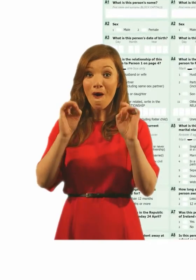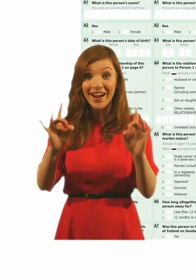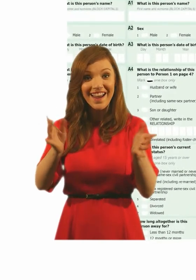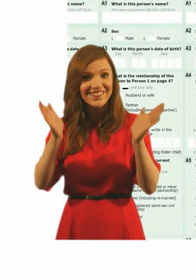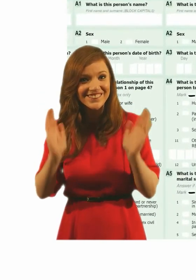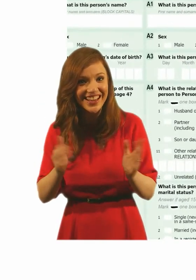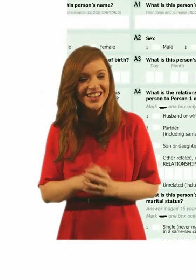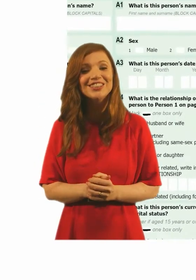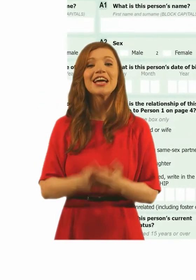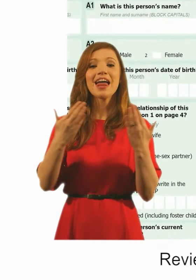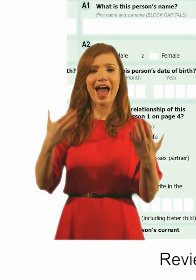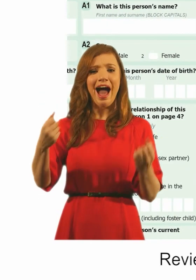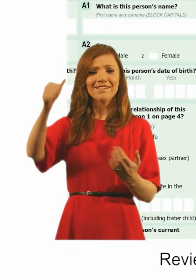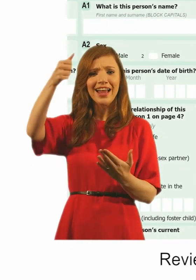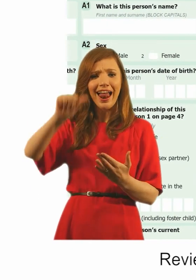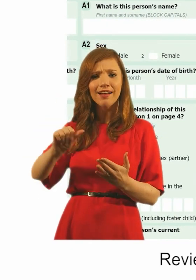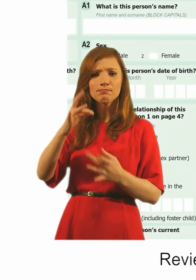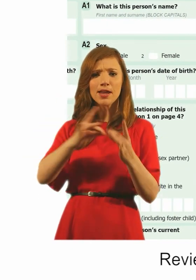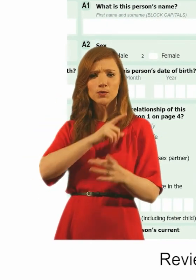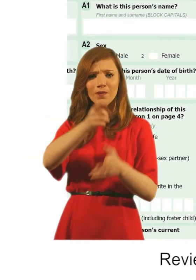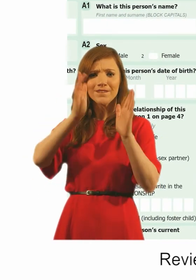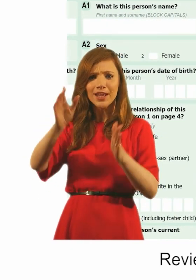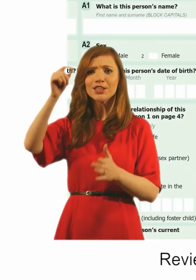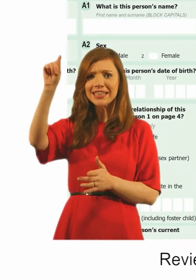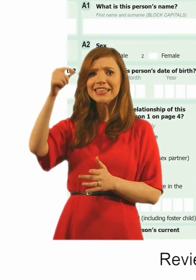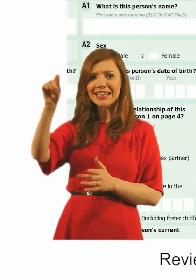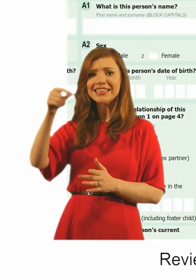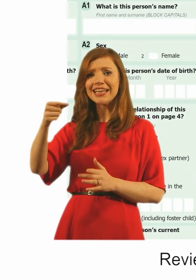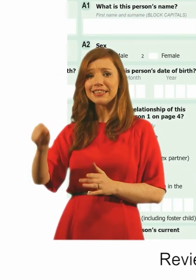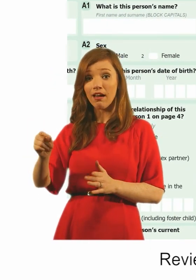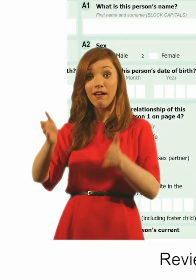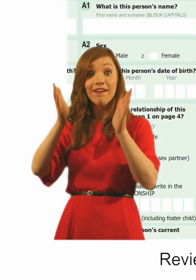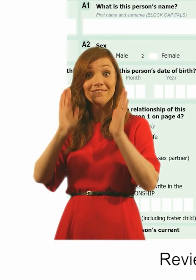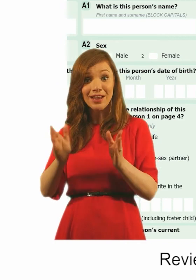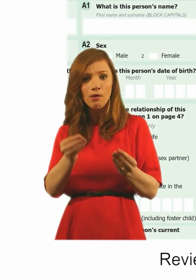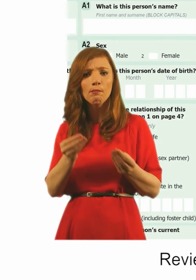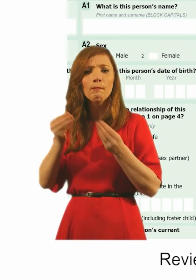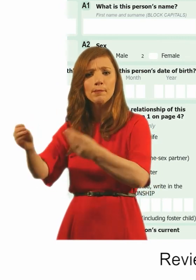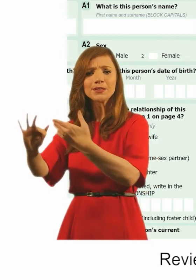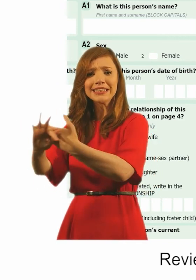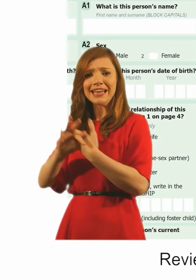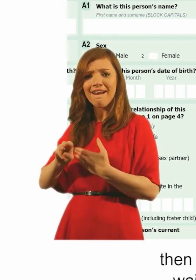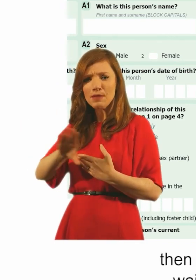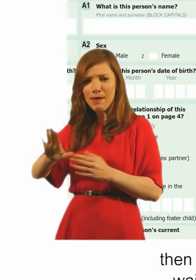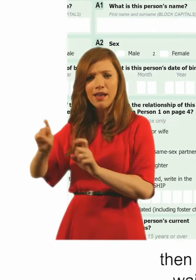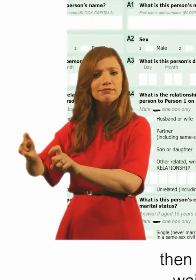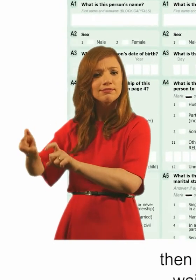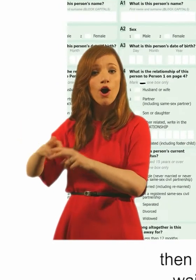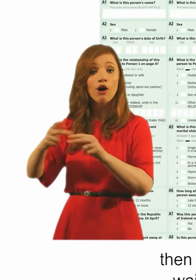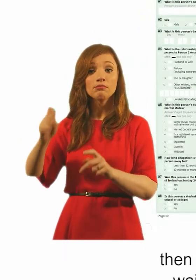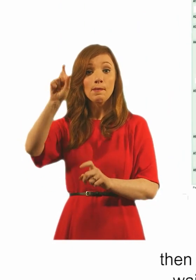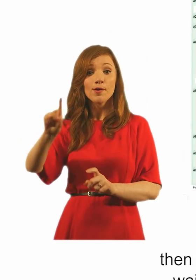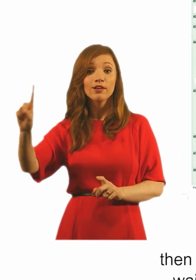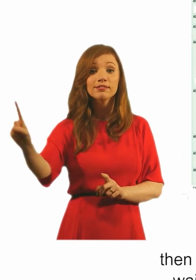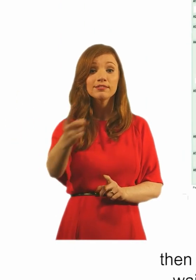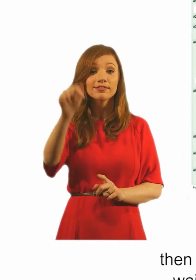Okay, all done. Review the checklist on page 23 before signing the declaration. Then put your